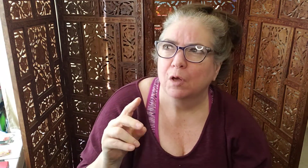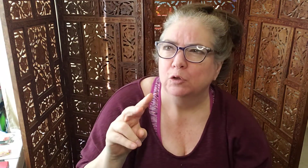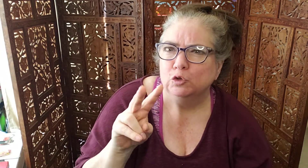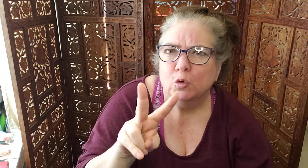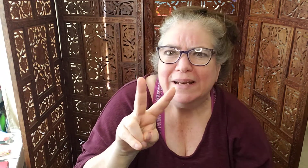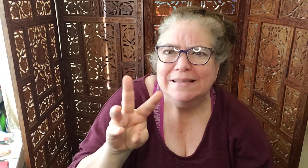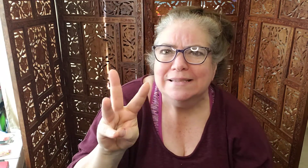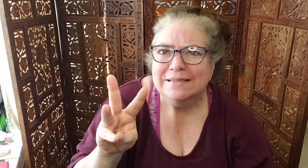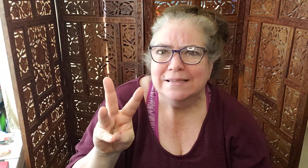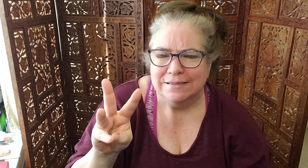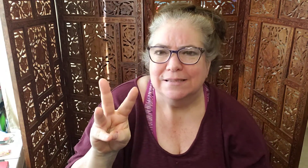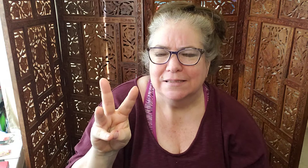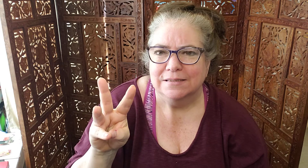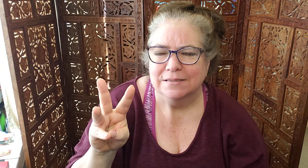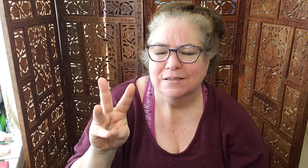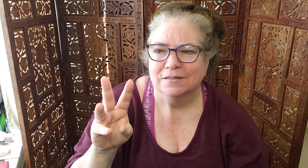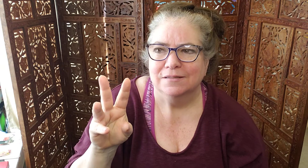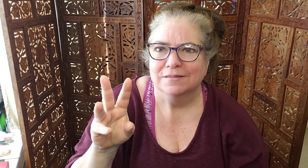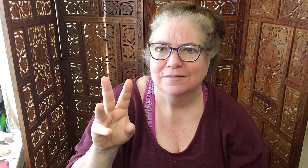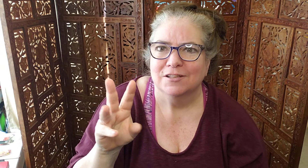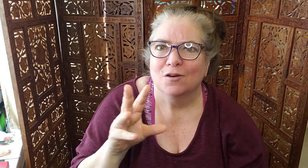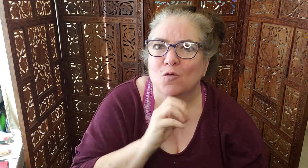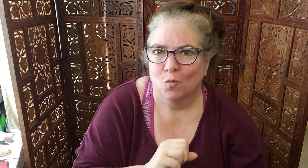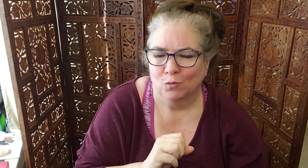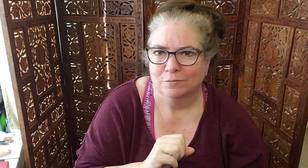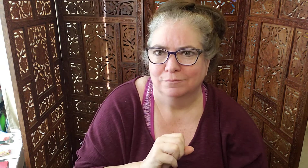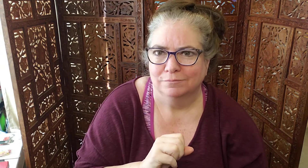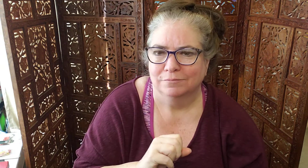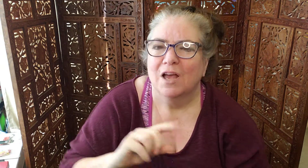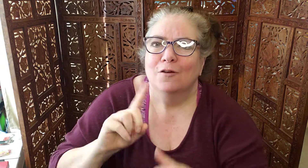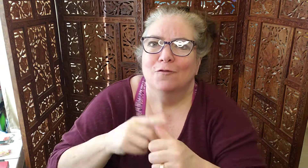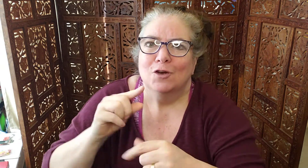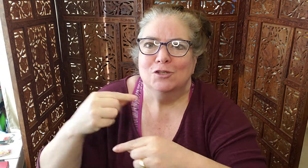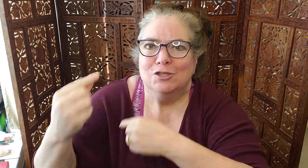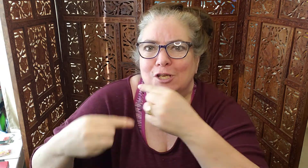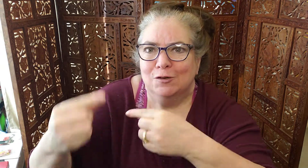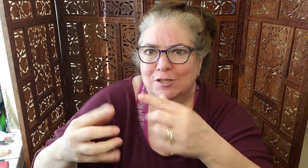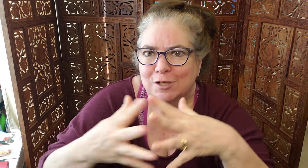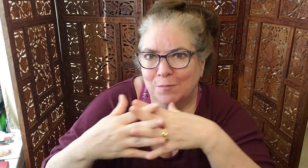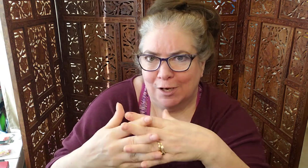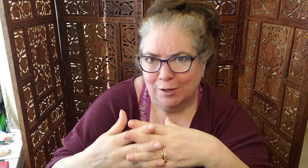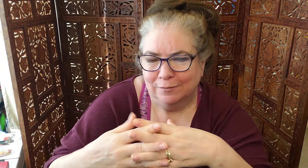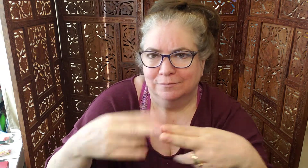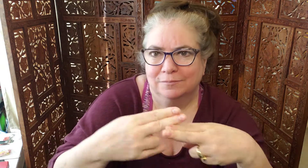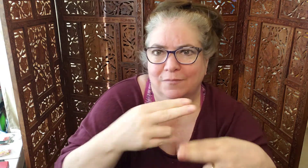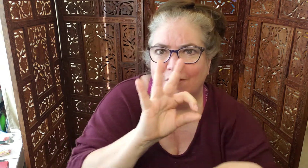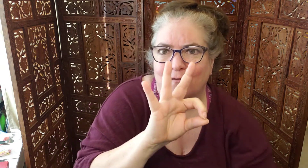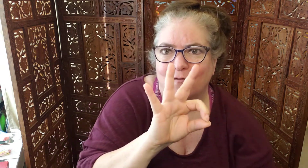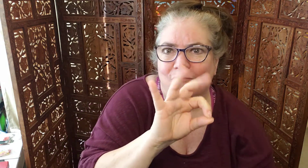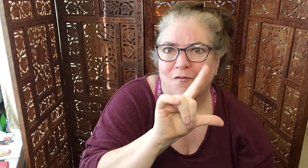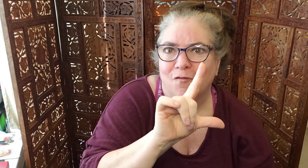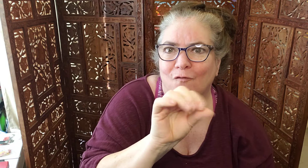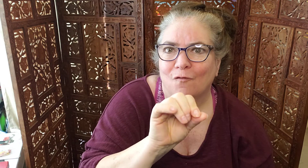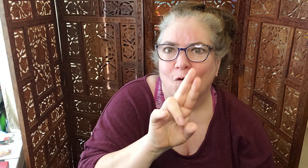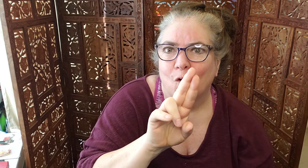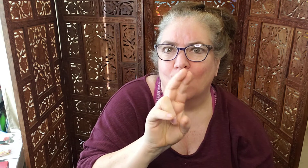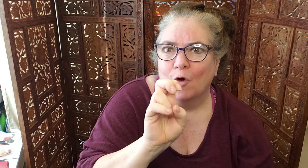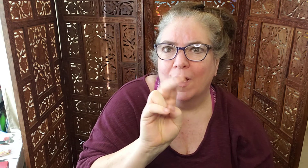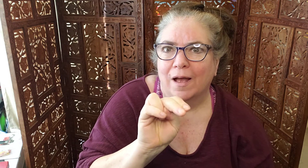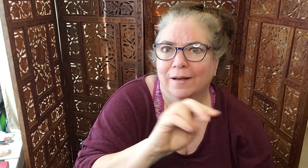first generation American named Florenz Ziegfeld. Florenz Ziegfeld Jr. came to Broadway looking to secure an